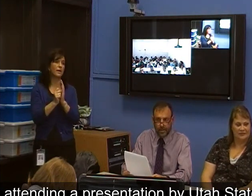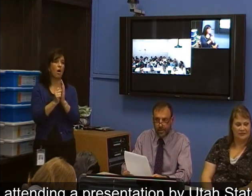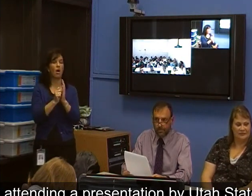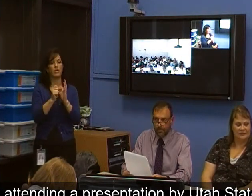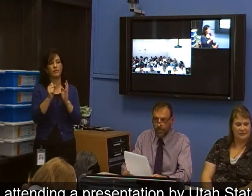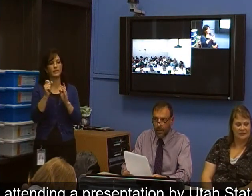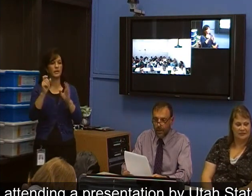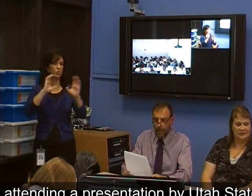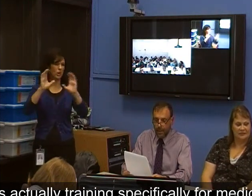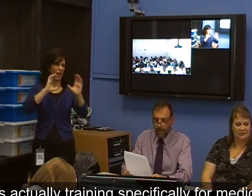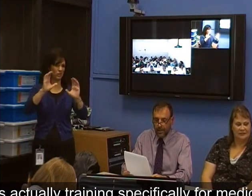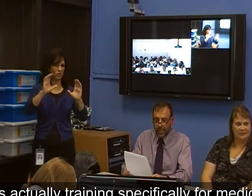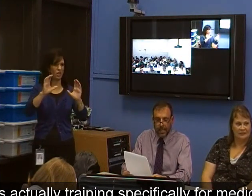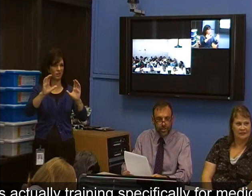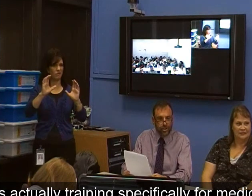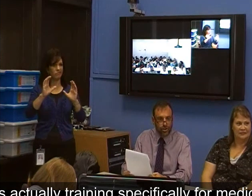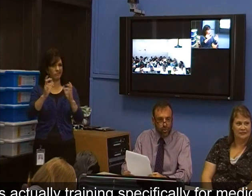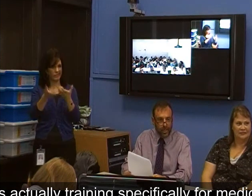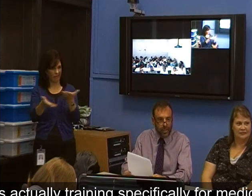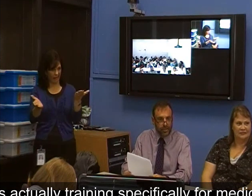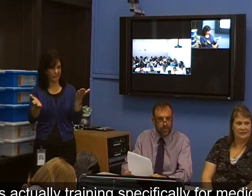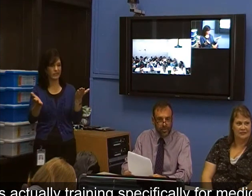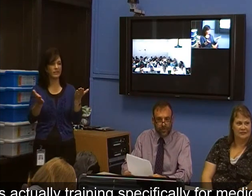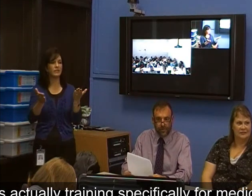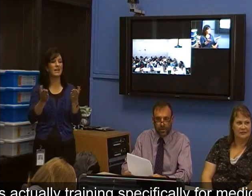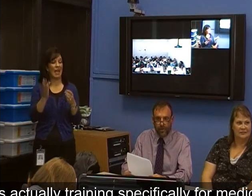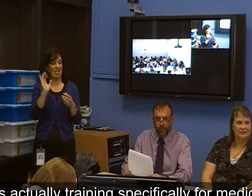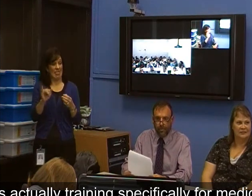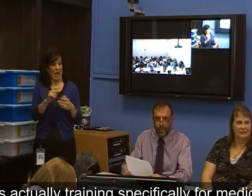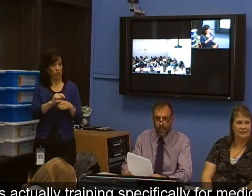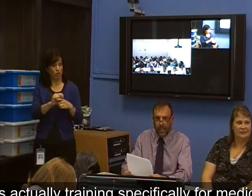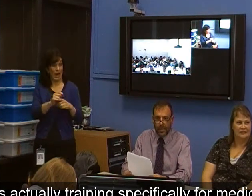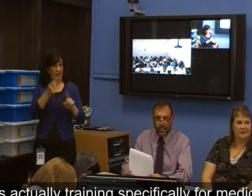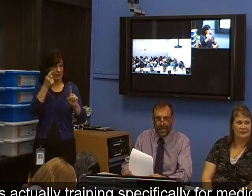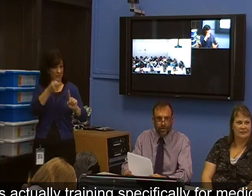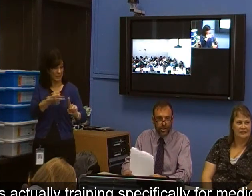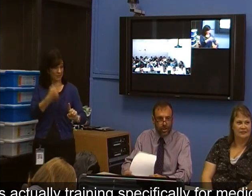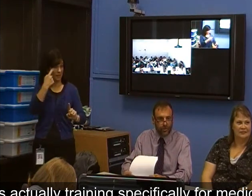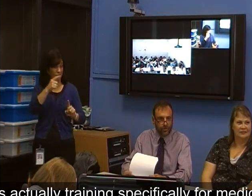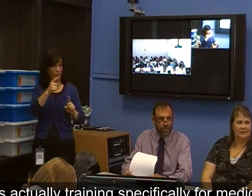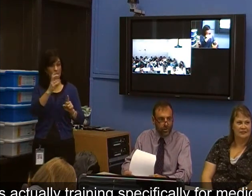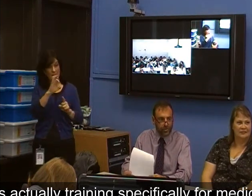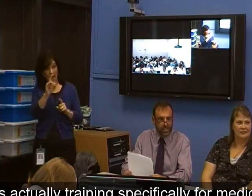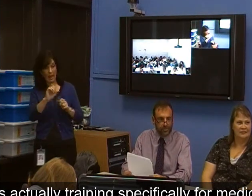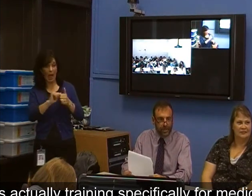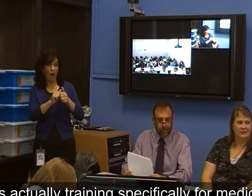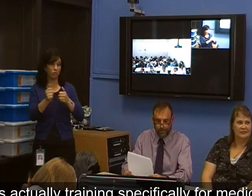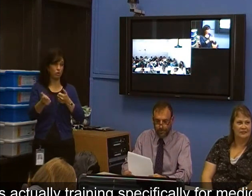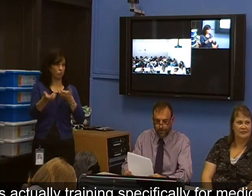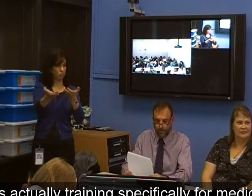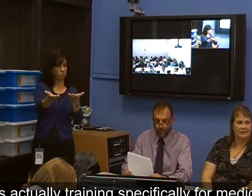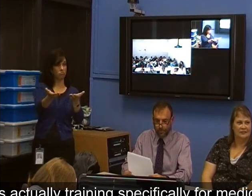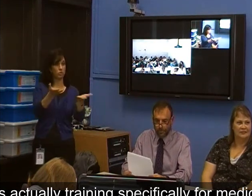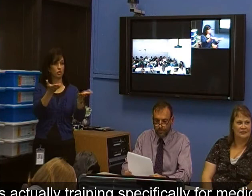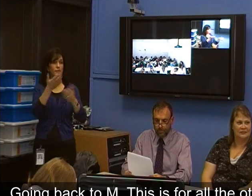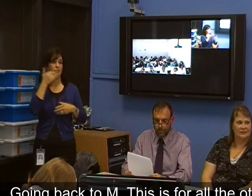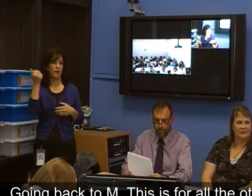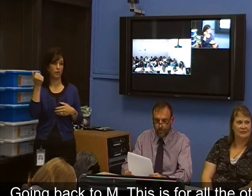devices. It's actually a training specifically for Medicaid on how to deliver services better.